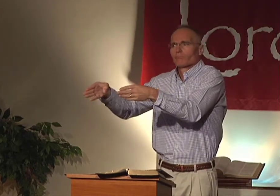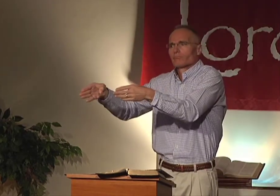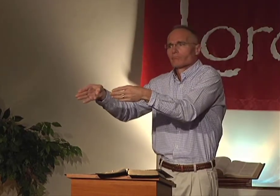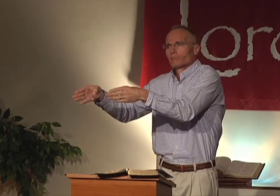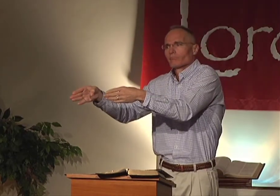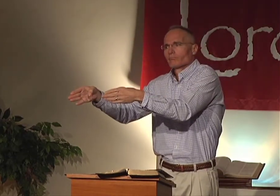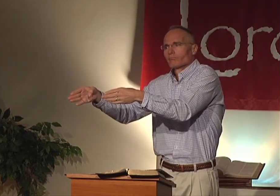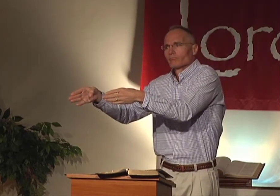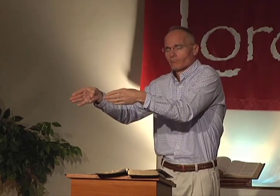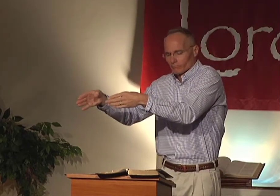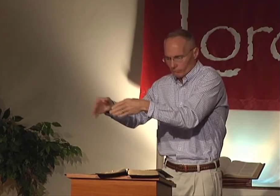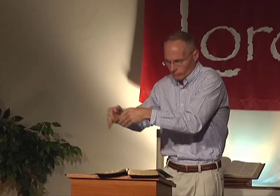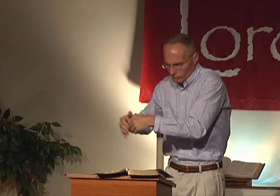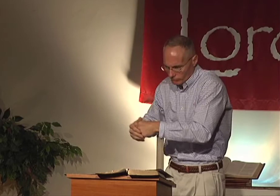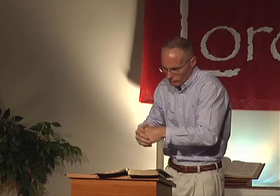really distracting them.